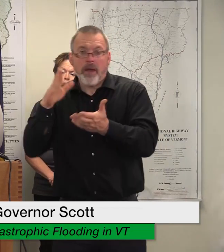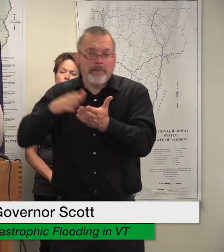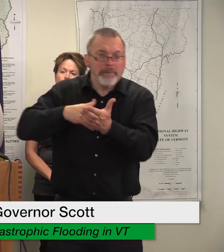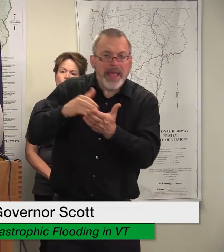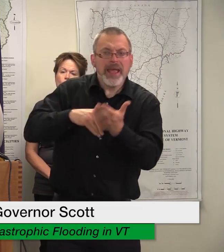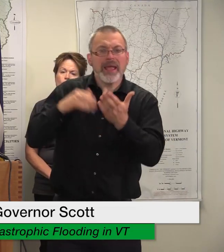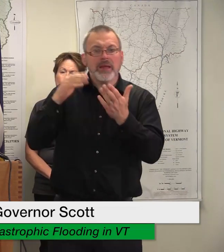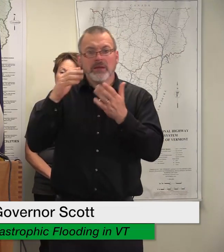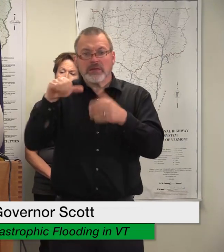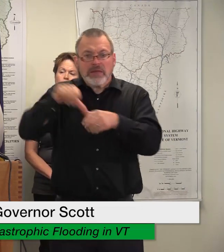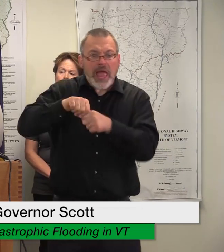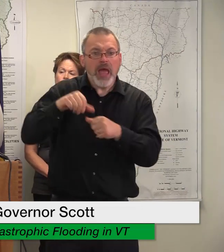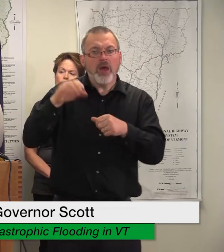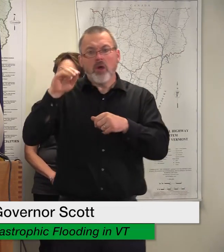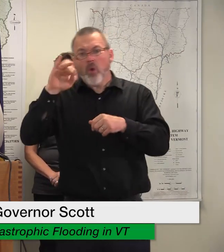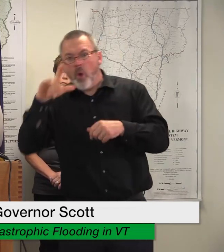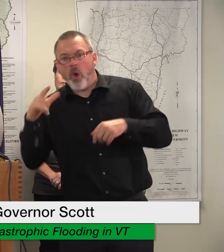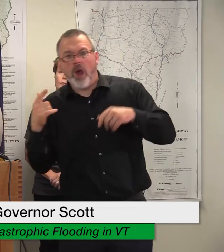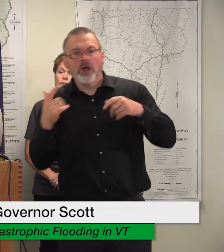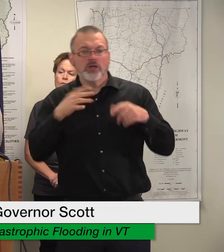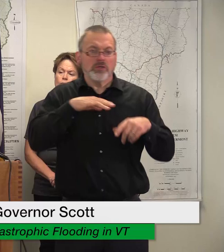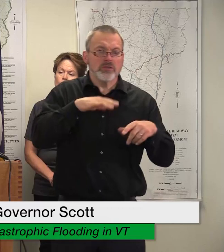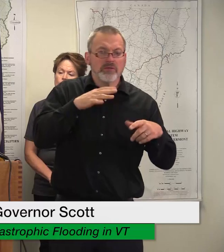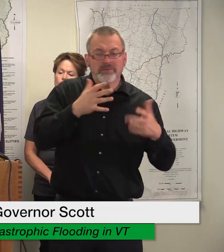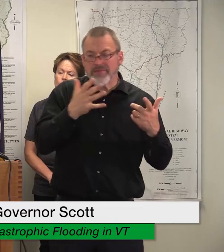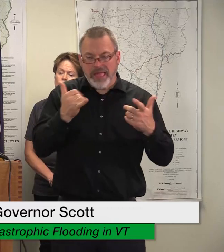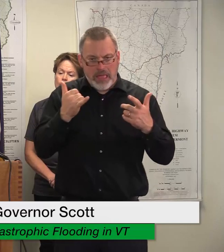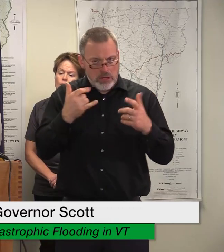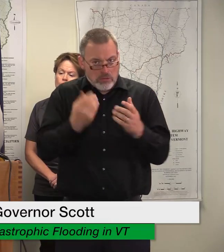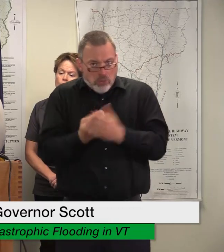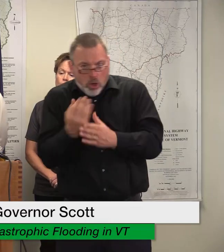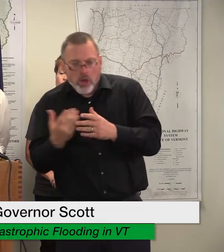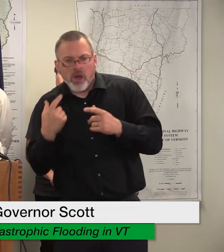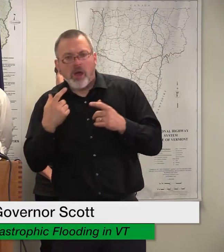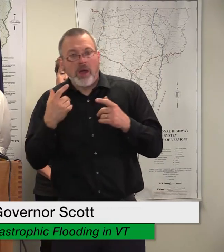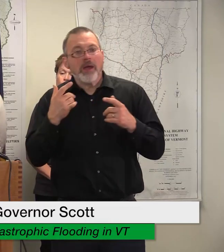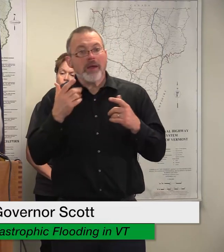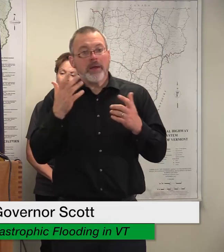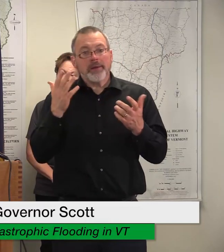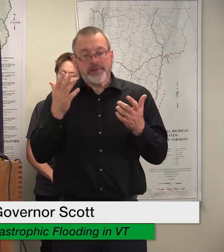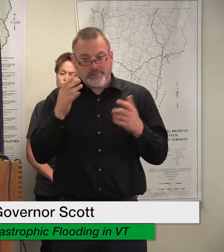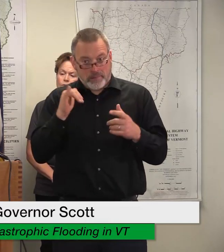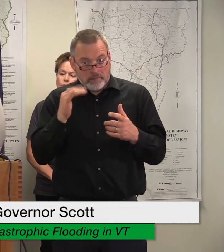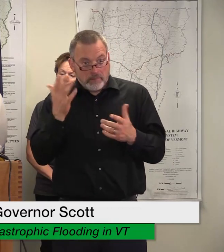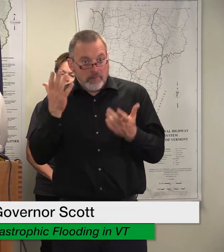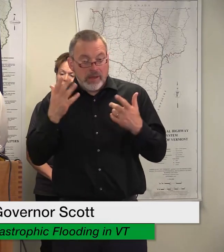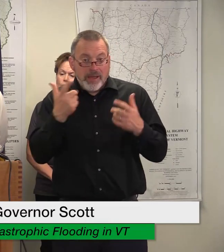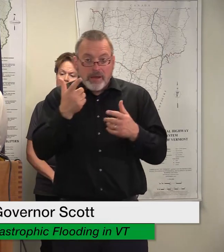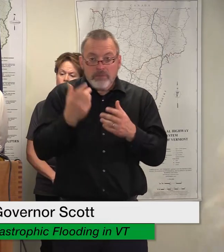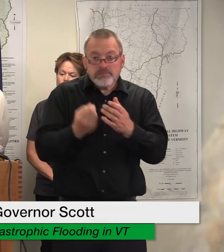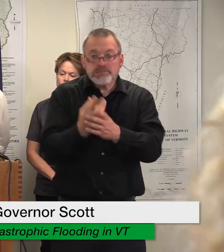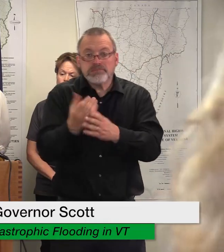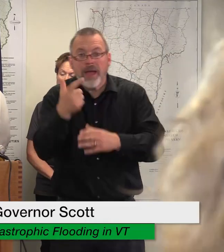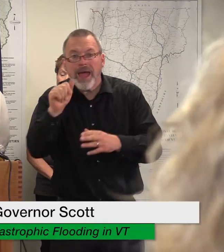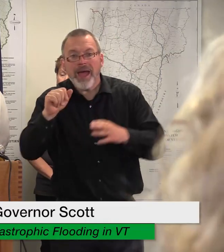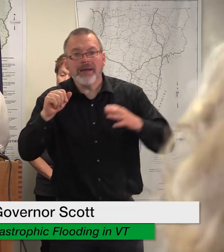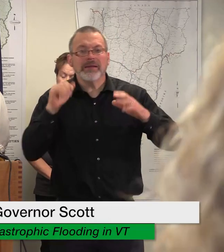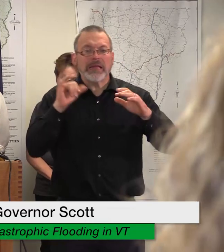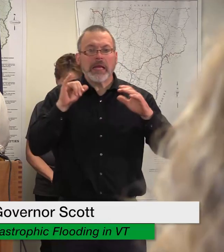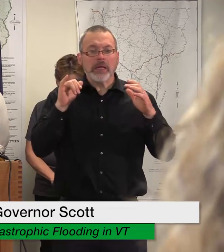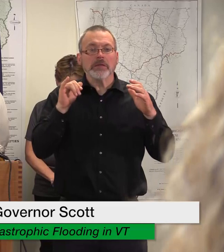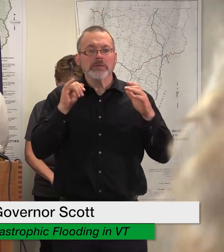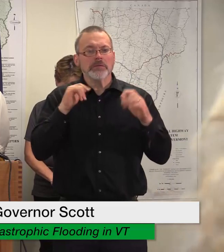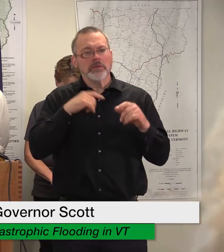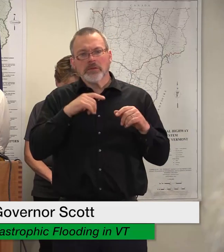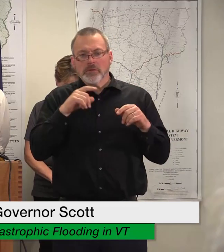cleaner, pesticides, and propane and gas cylinders. As flood-impacted Vermonters are removing damaged materials from their homes and